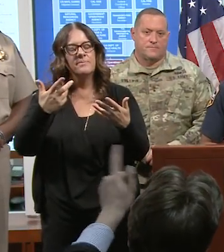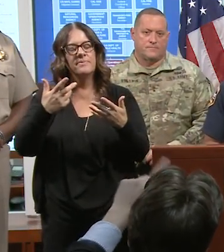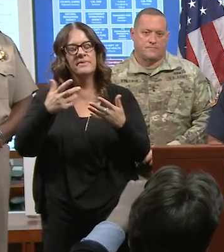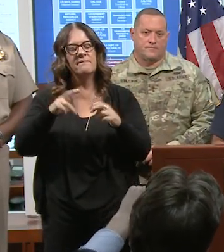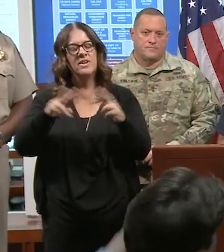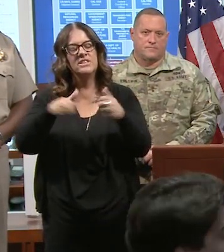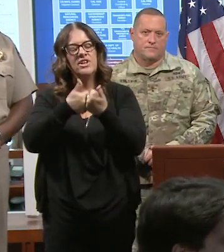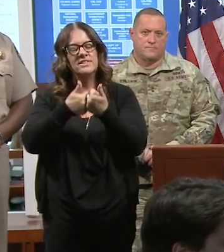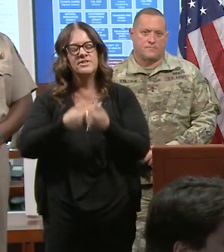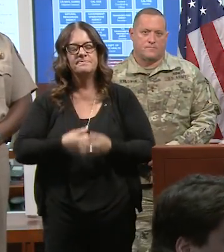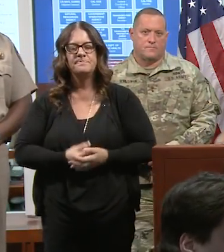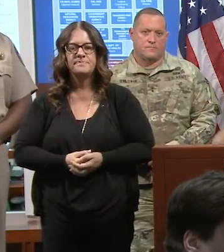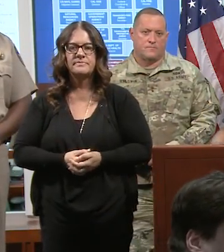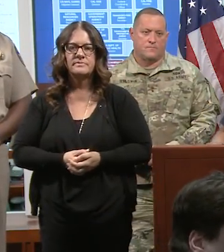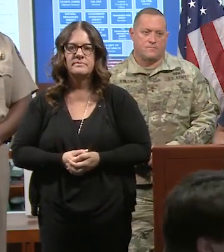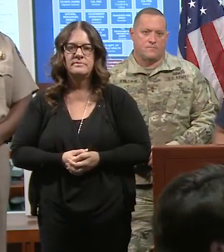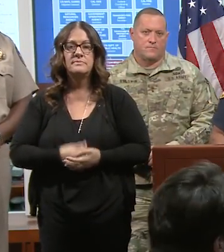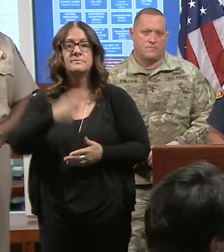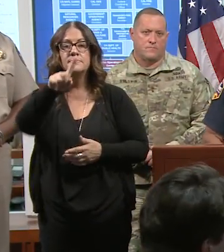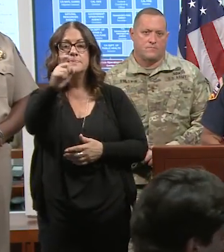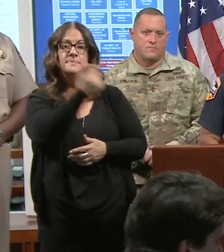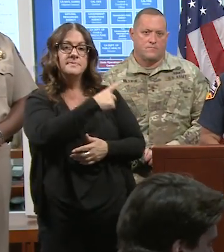fires.